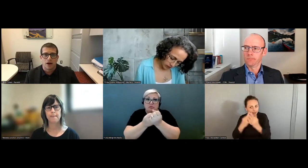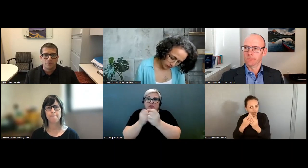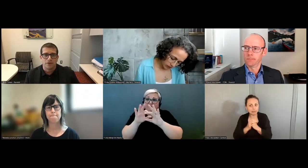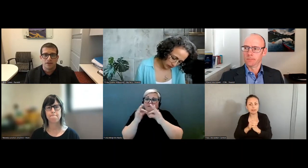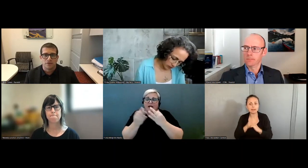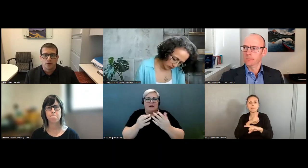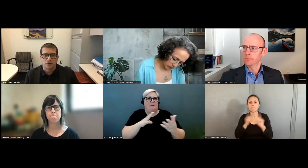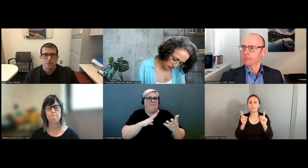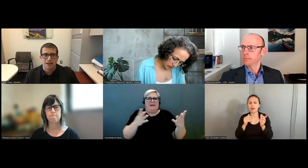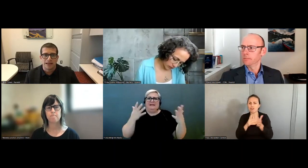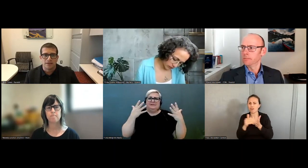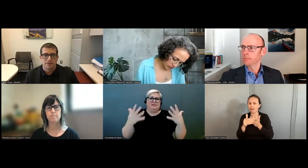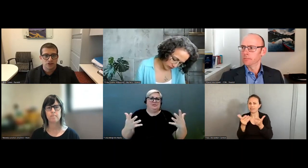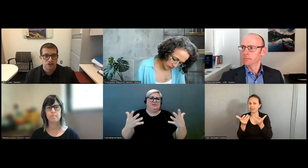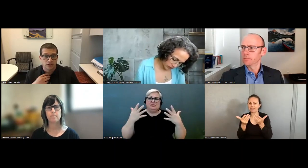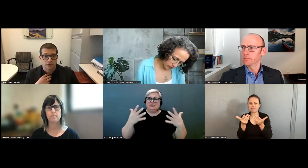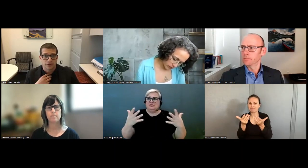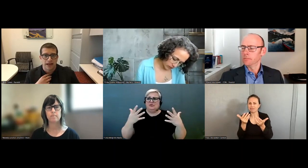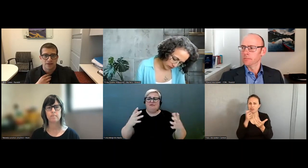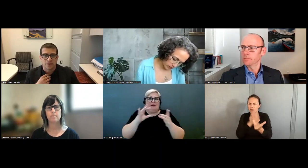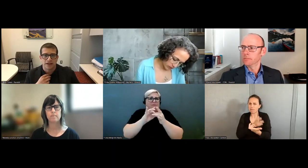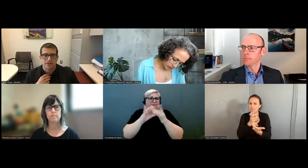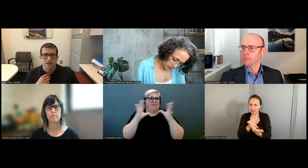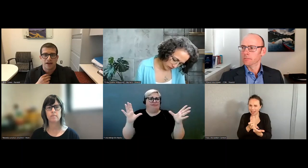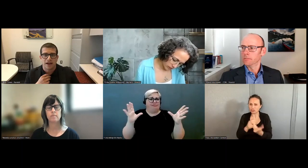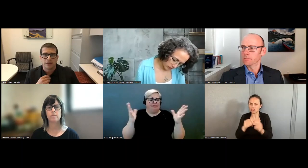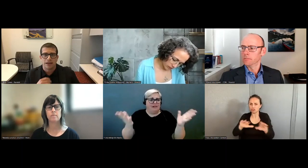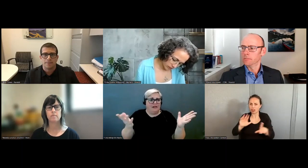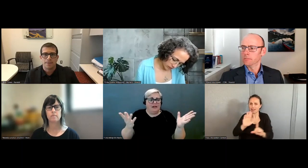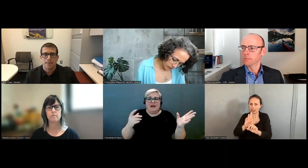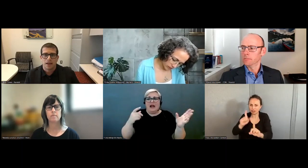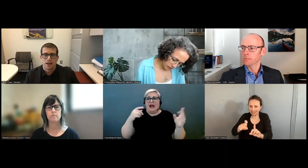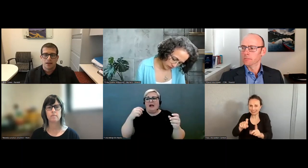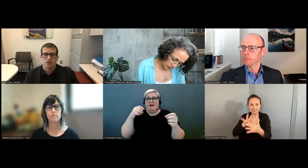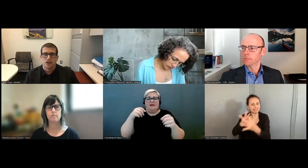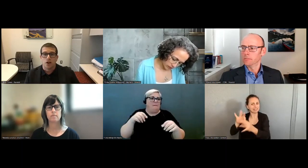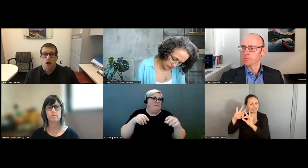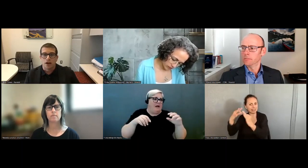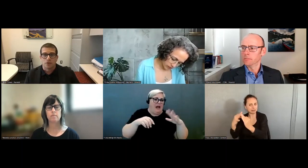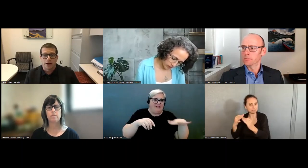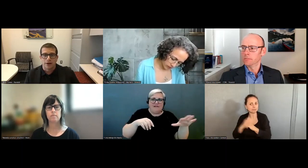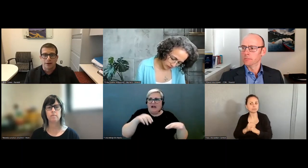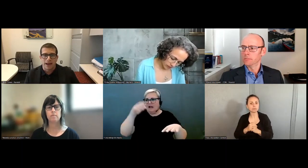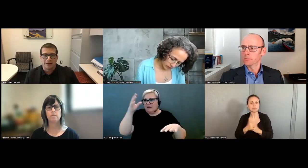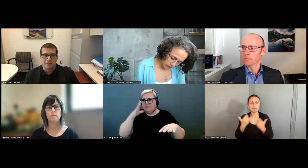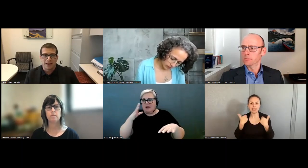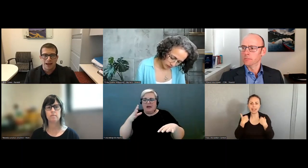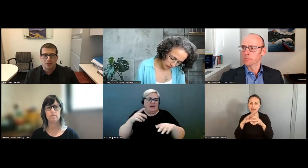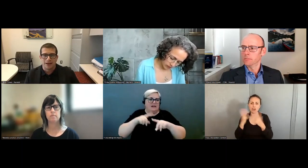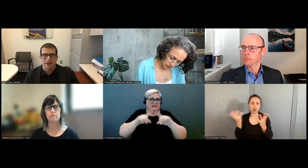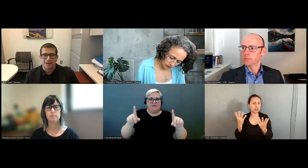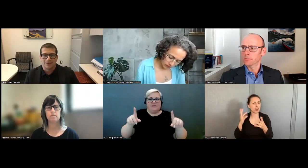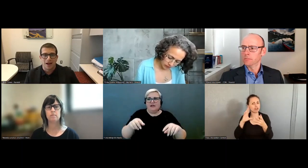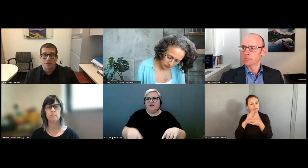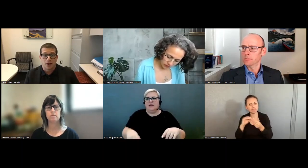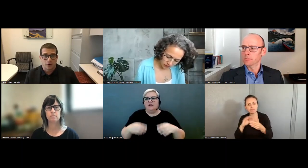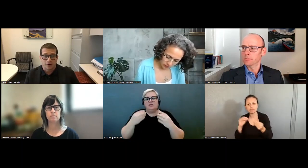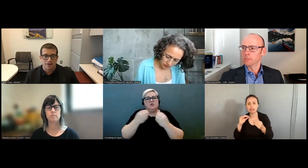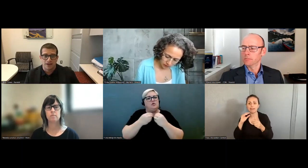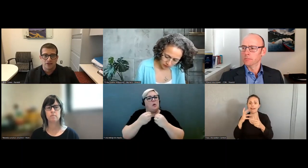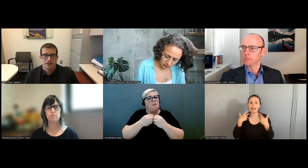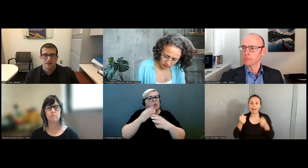but they're often divorced from the needs of the children as it relates to the family. There's a lot of rhetoric bandied about in